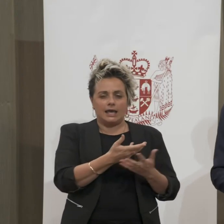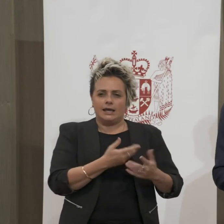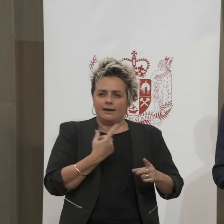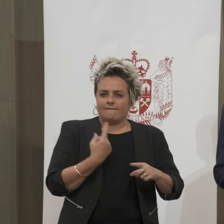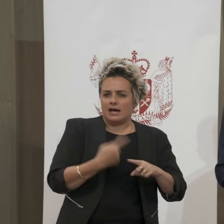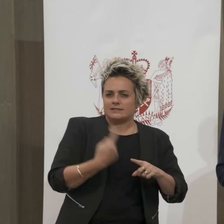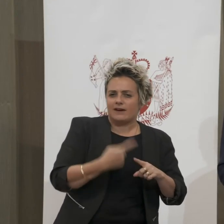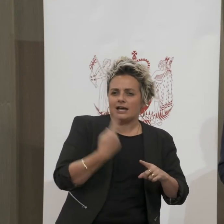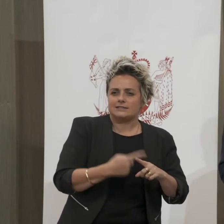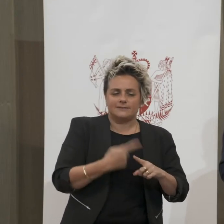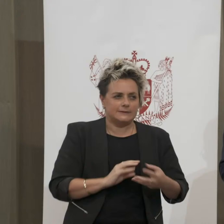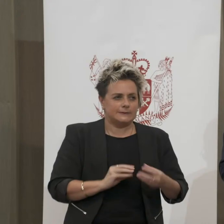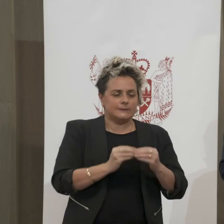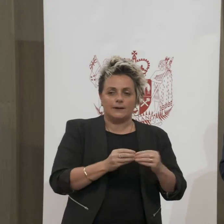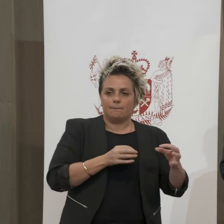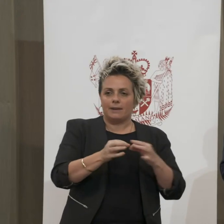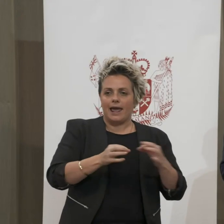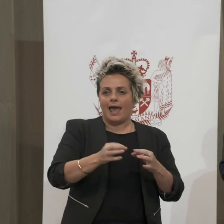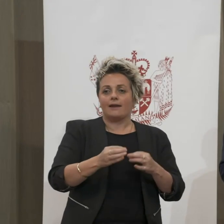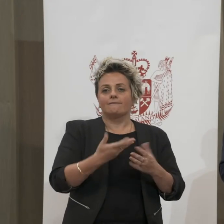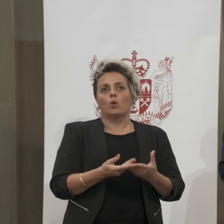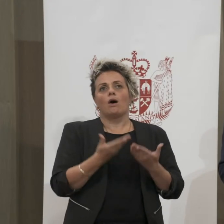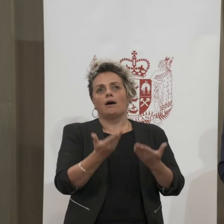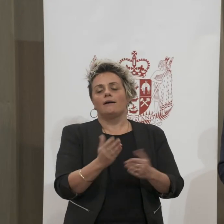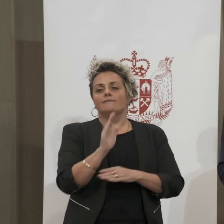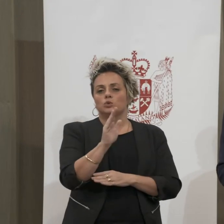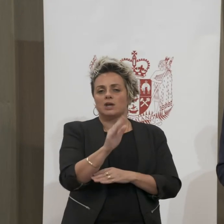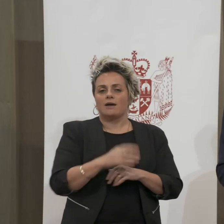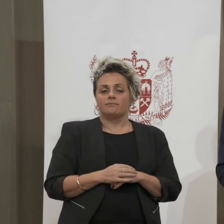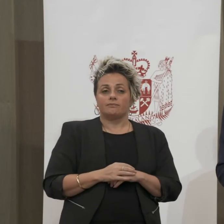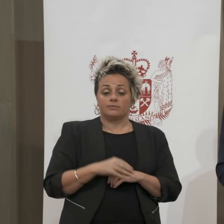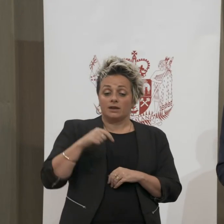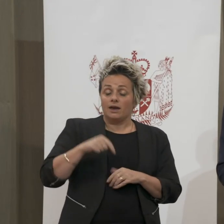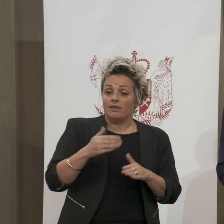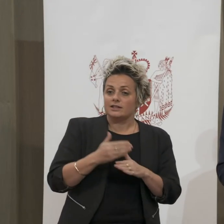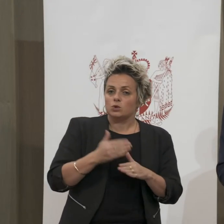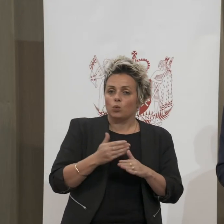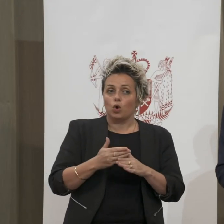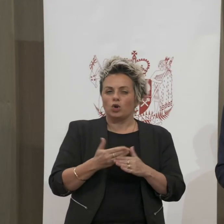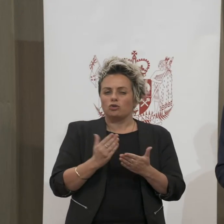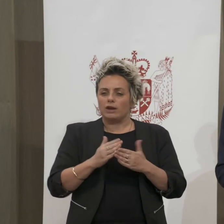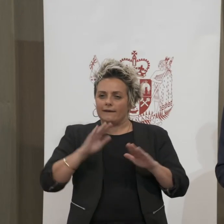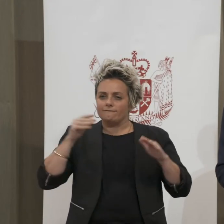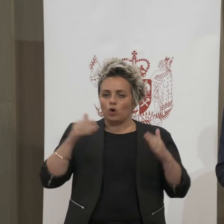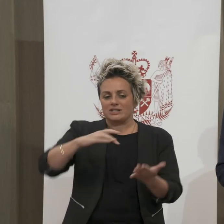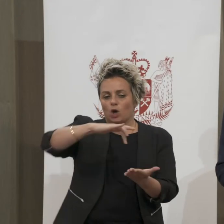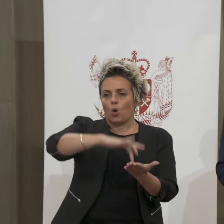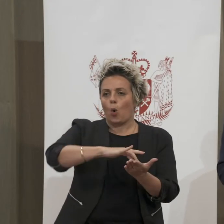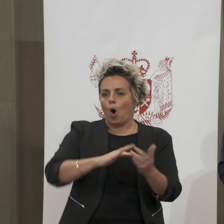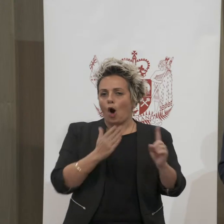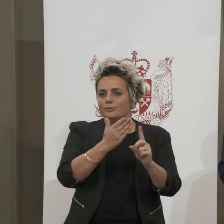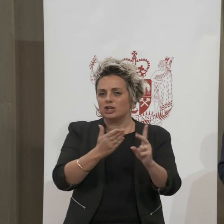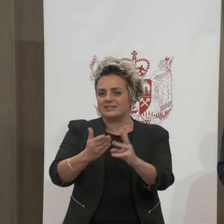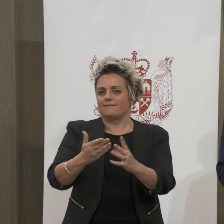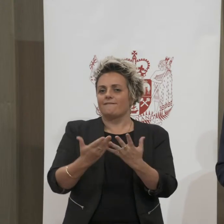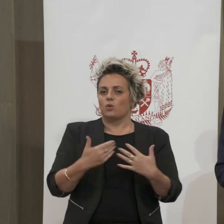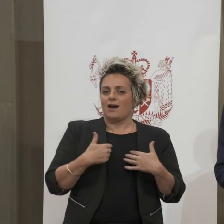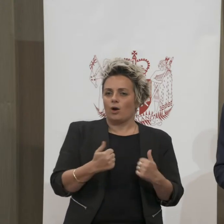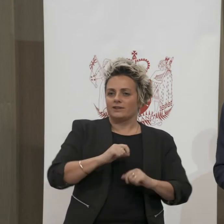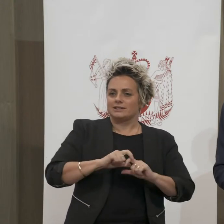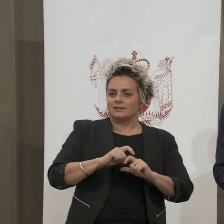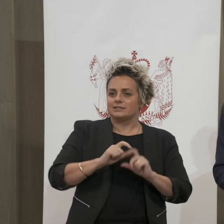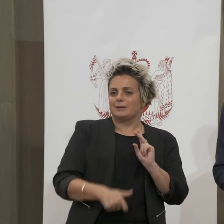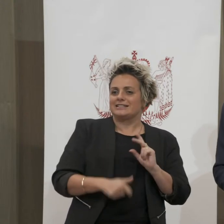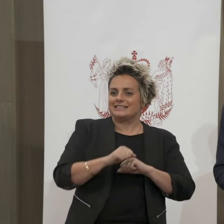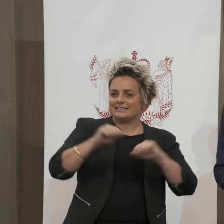pace to come up with a plan for the future. This work has focused on the core objectives for the health and disability